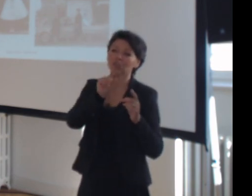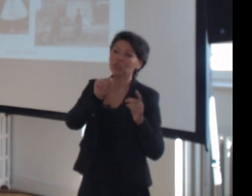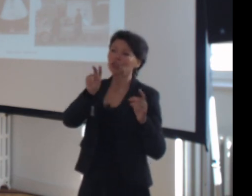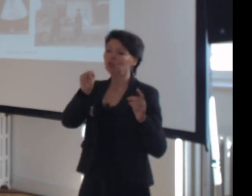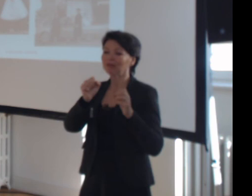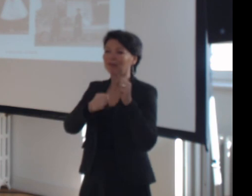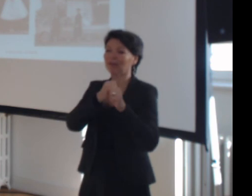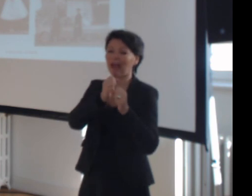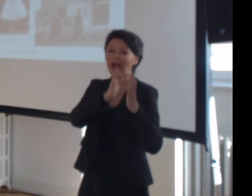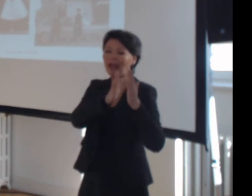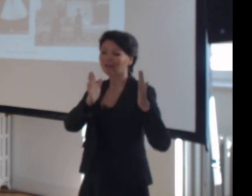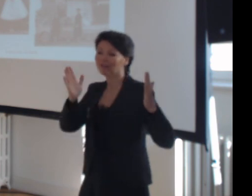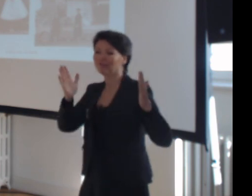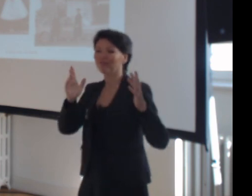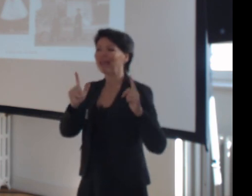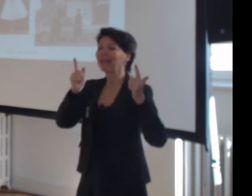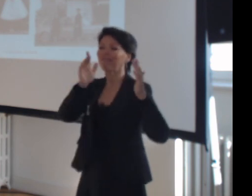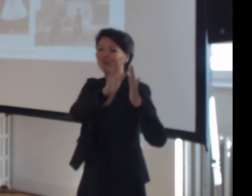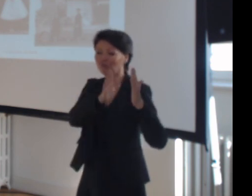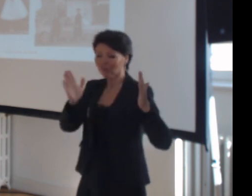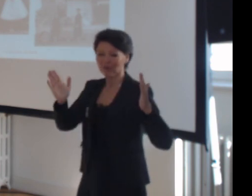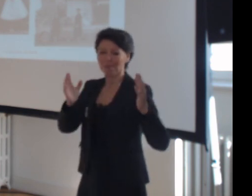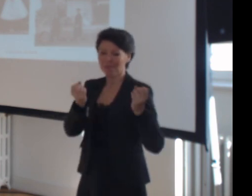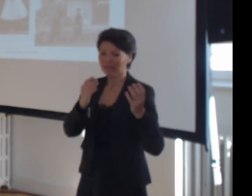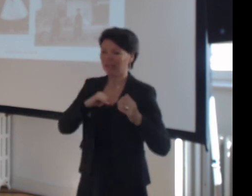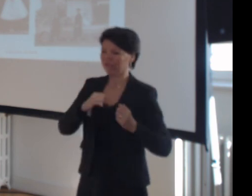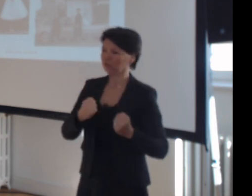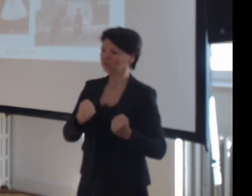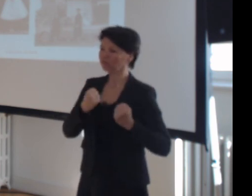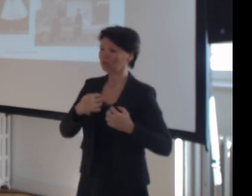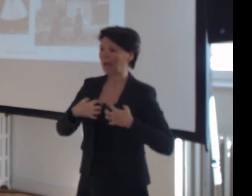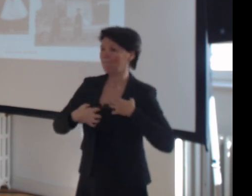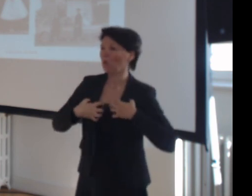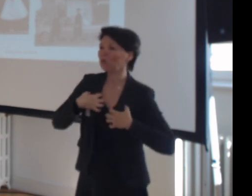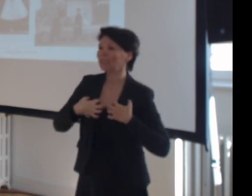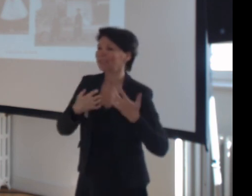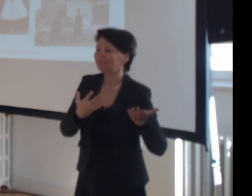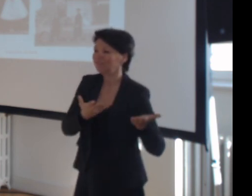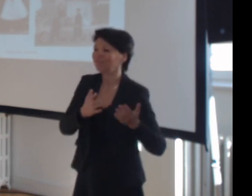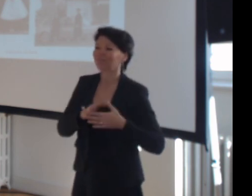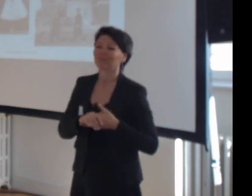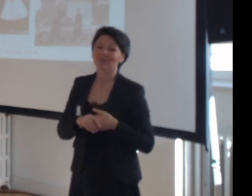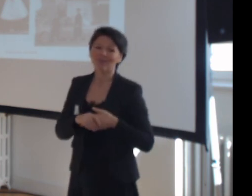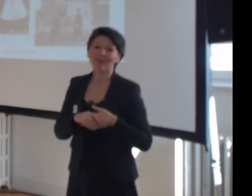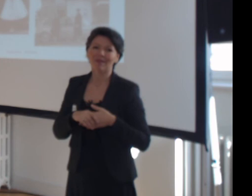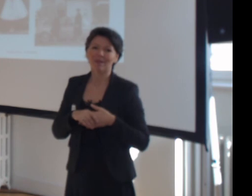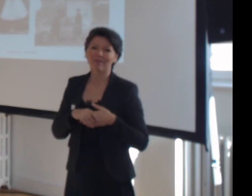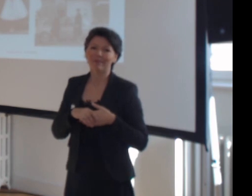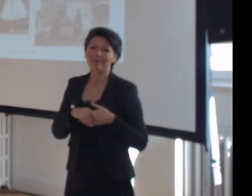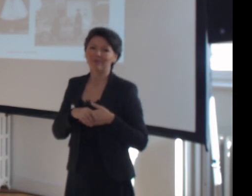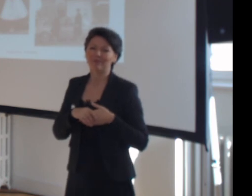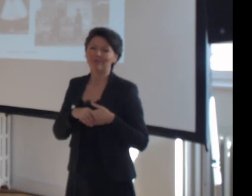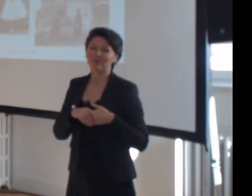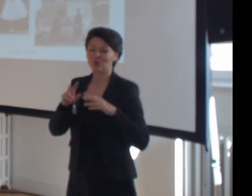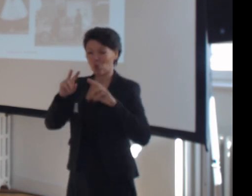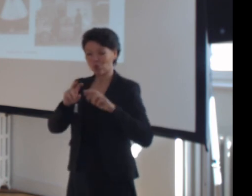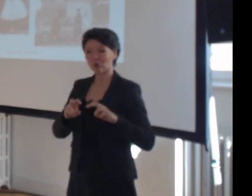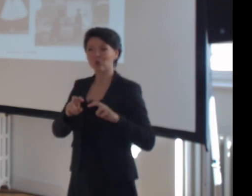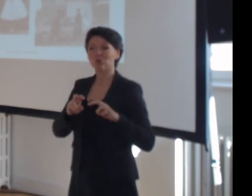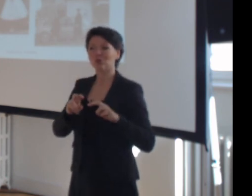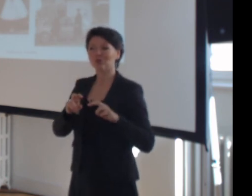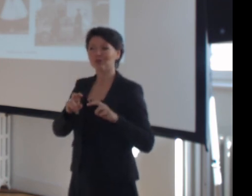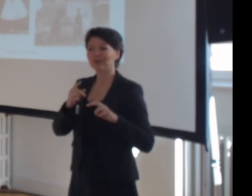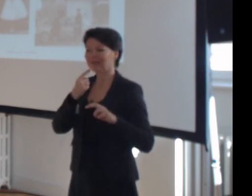filled with these kind of events combined with strong emotion. And researchers call this the decades of the first